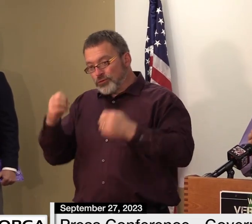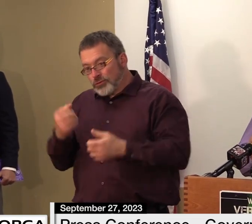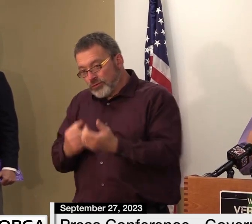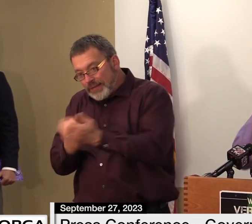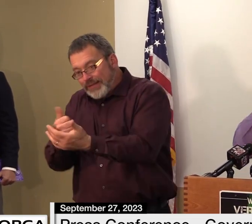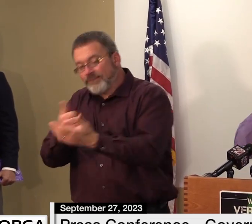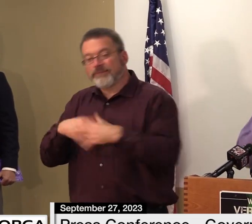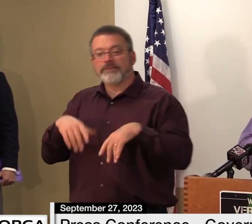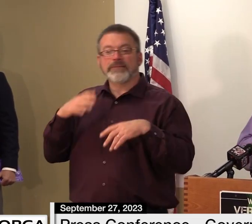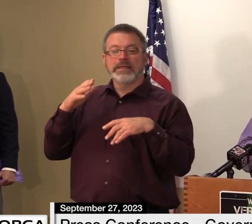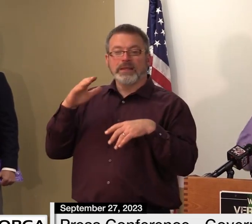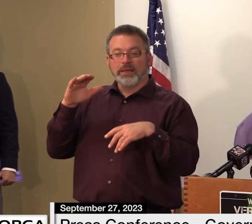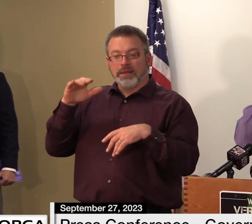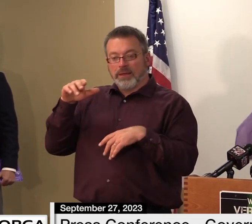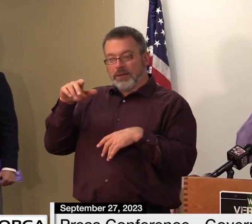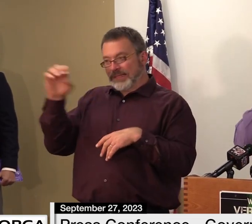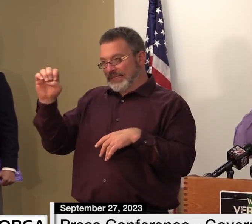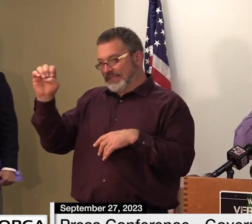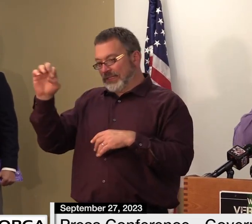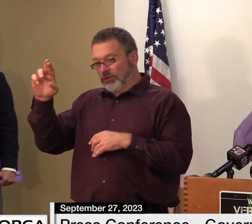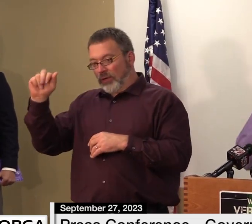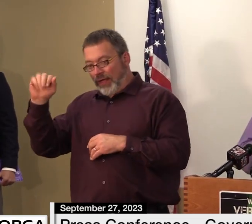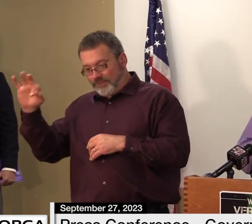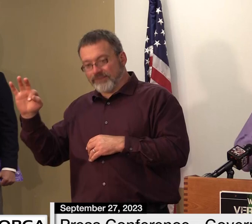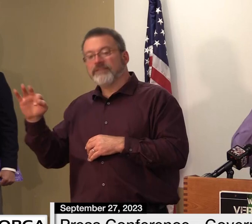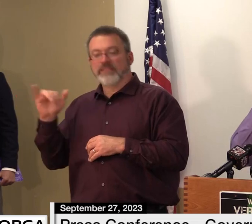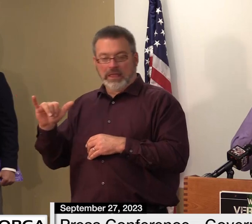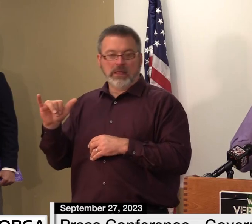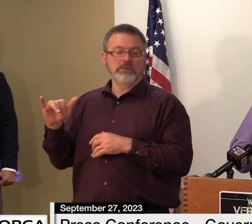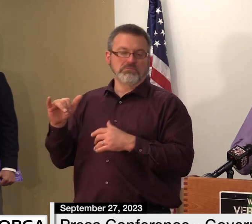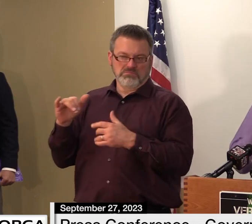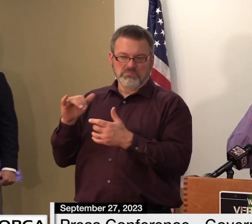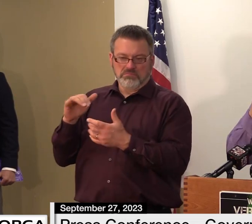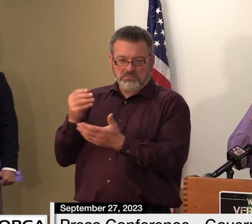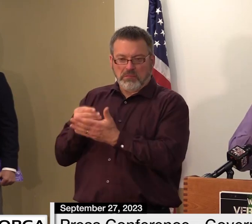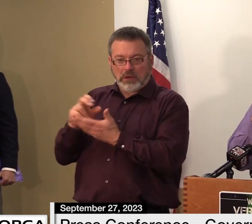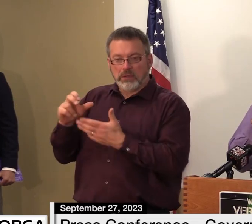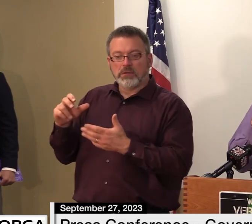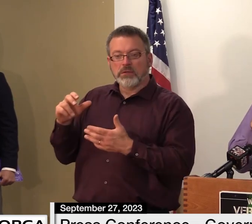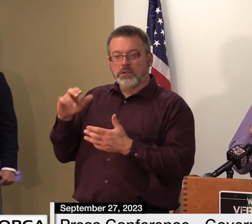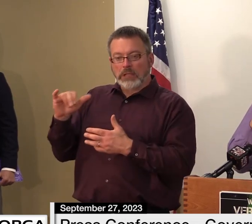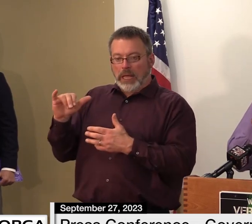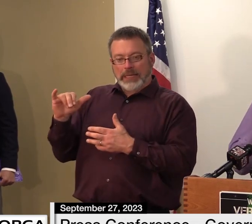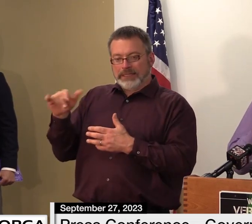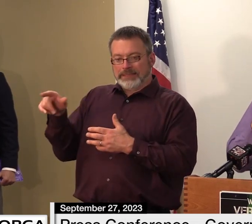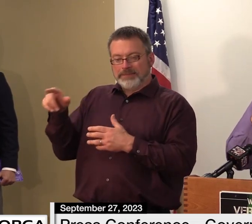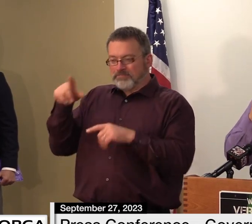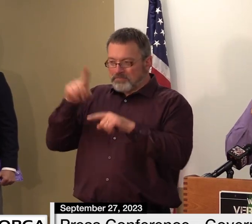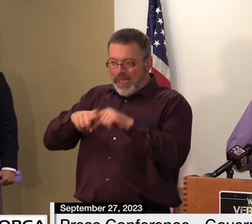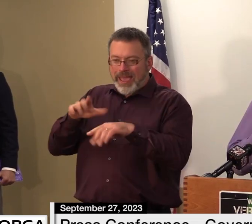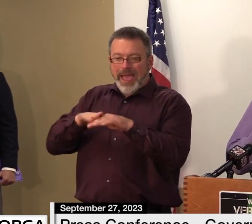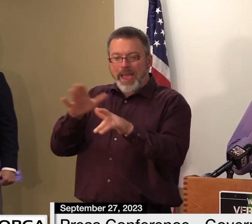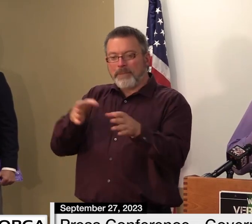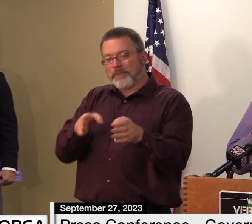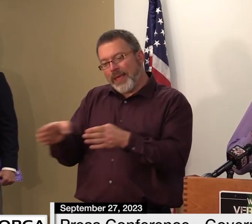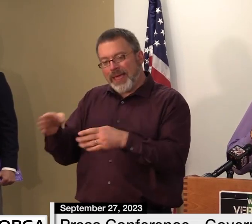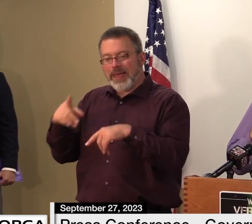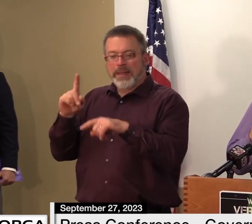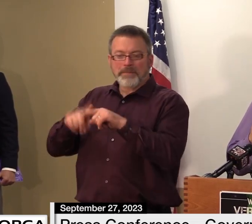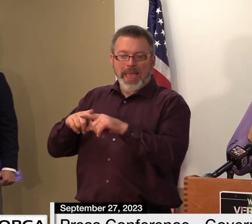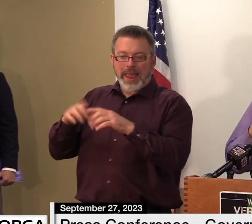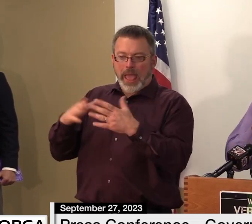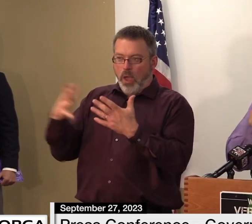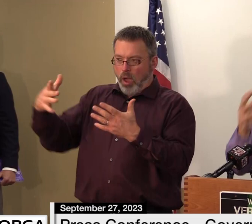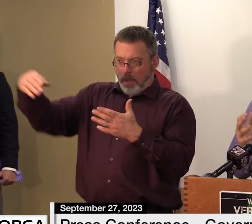fund. And so then they don't pay that full 10% based on their planning status and other factors. They pay a part of that